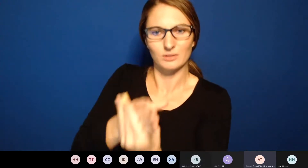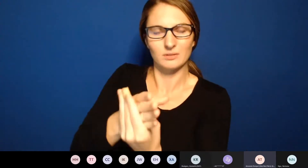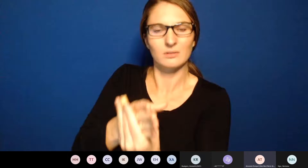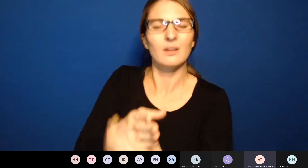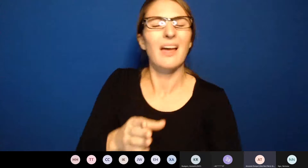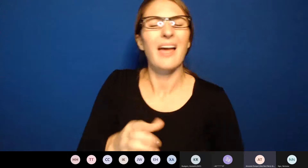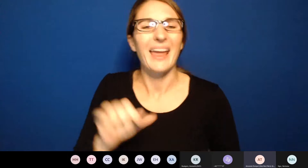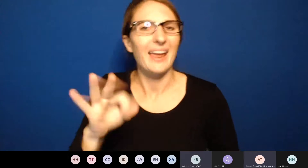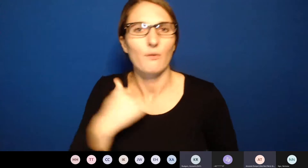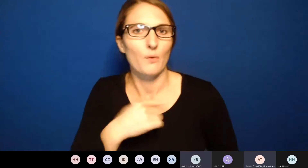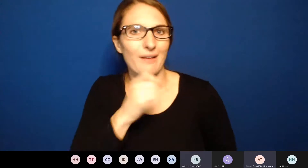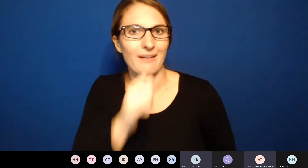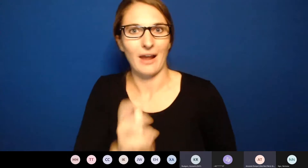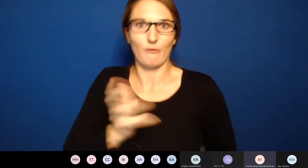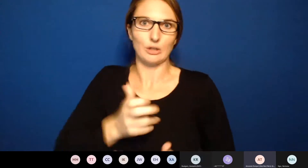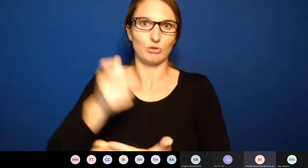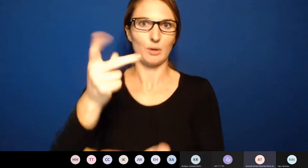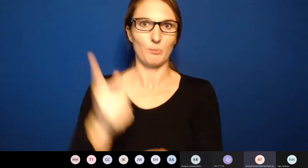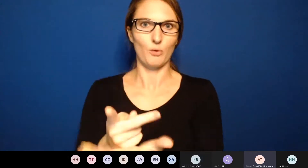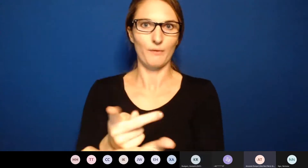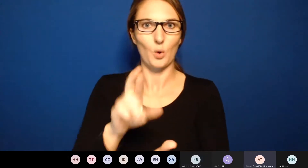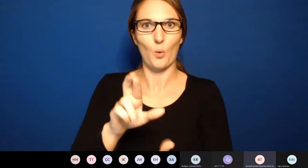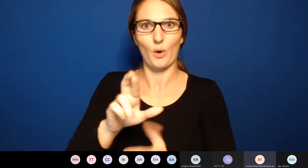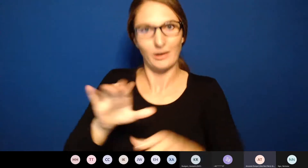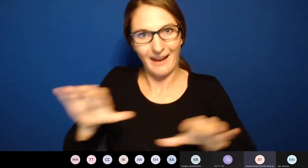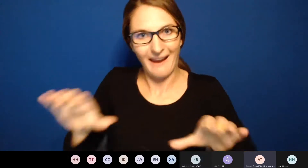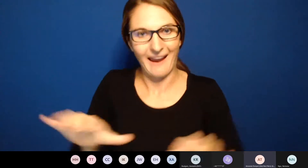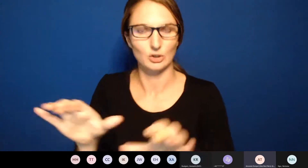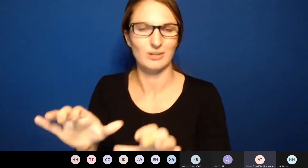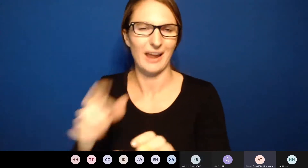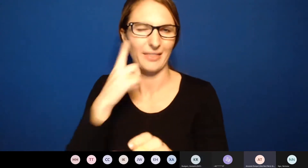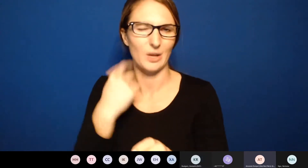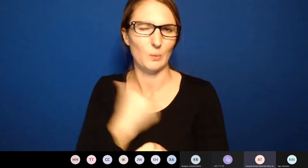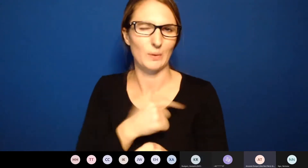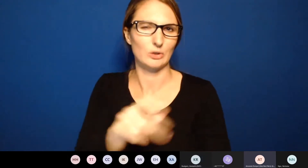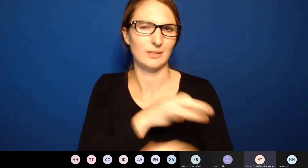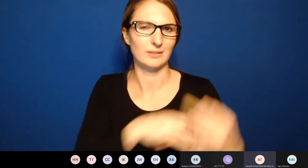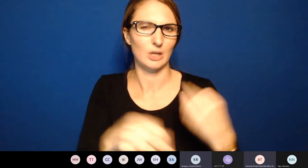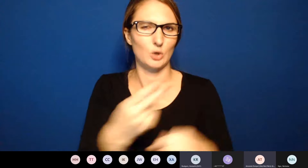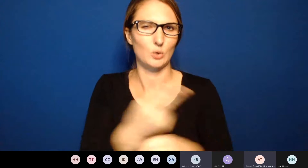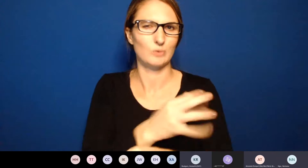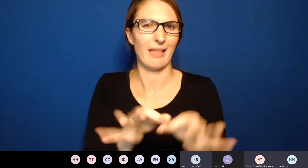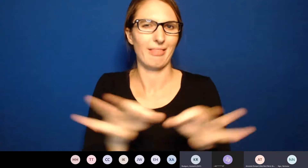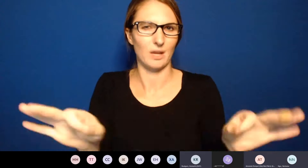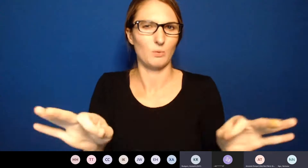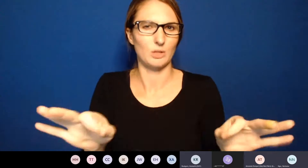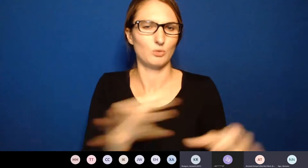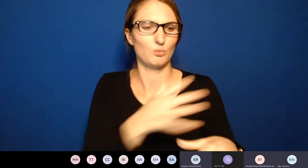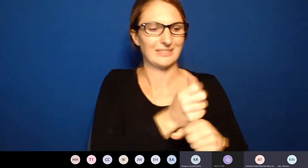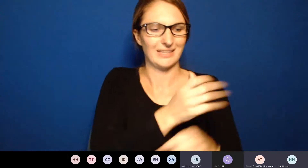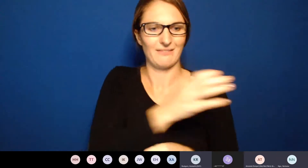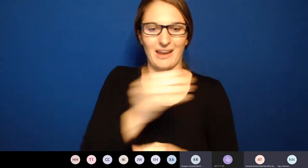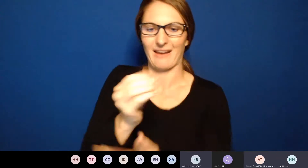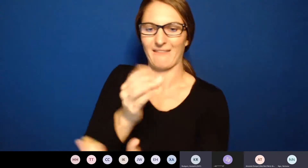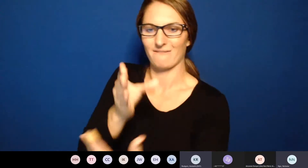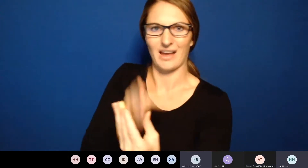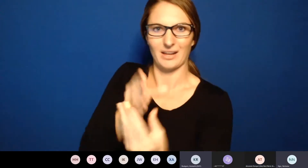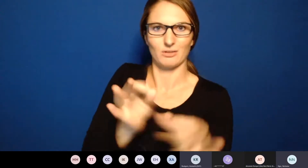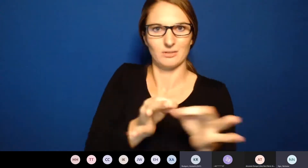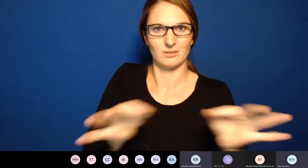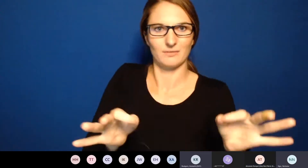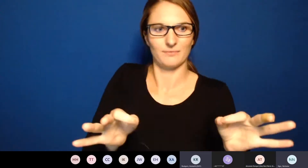or approving, I think we shouldn't be using that language. Yeah, I agree, Mandy. I